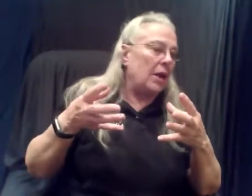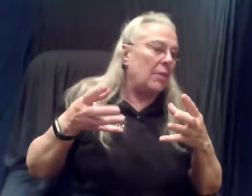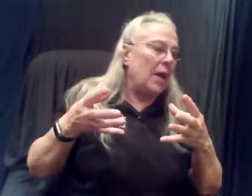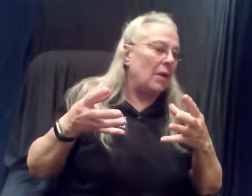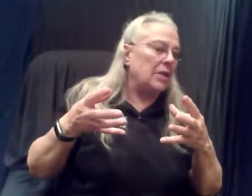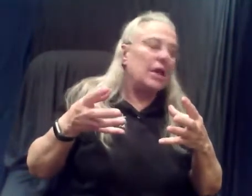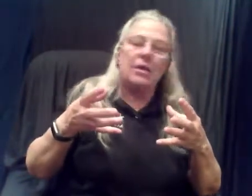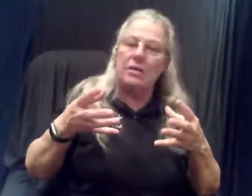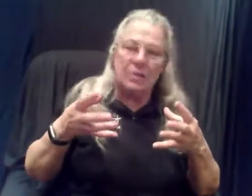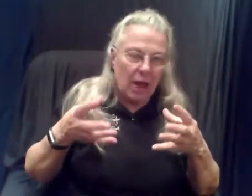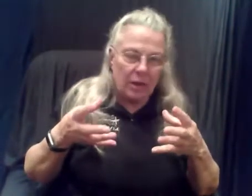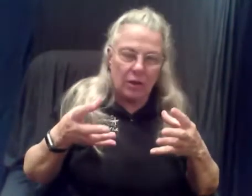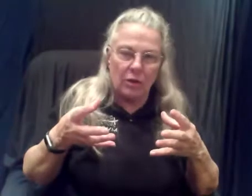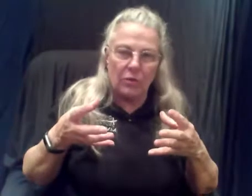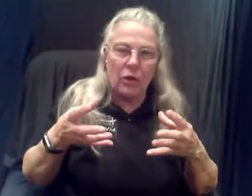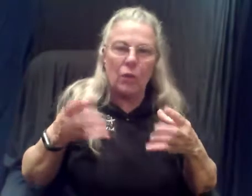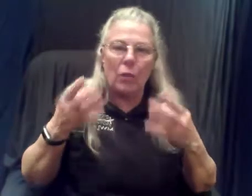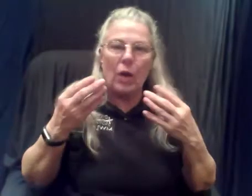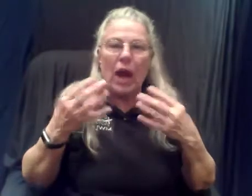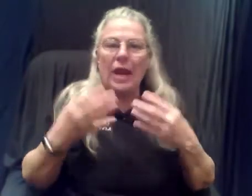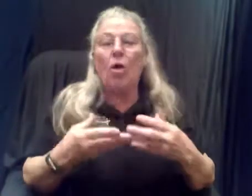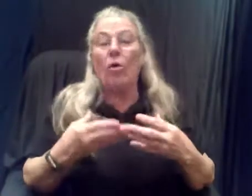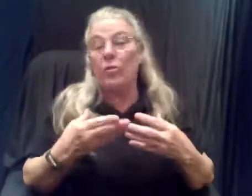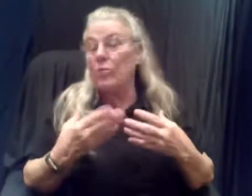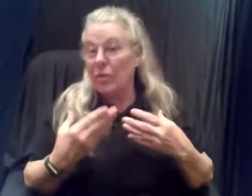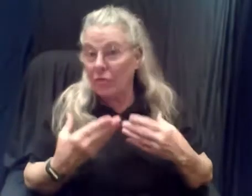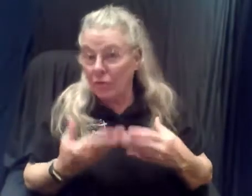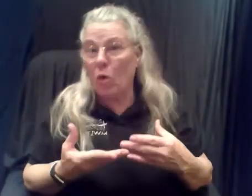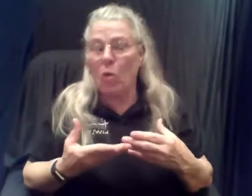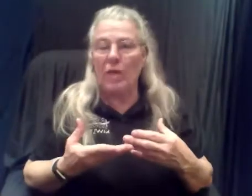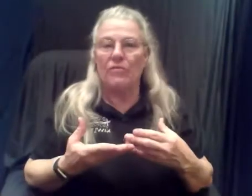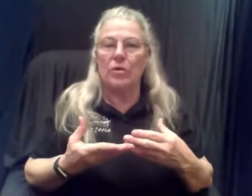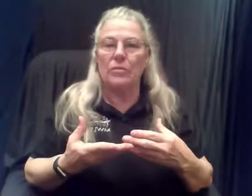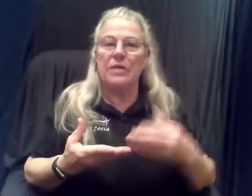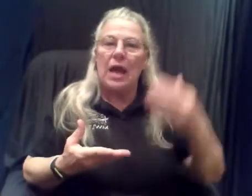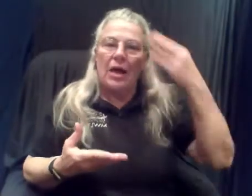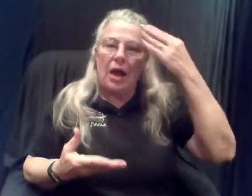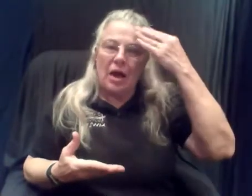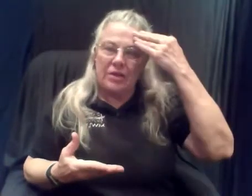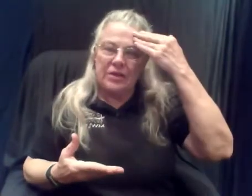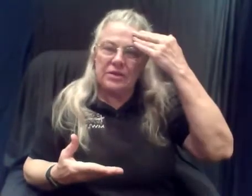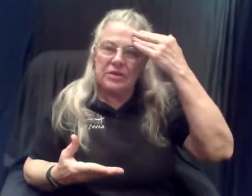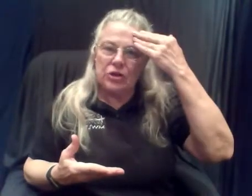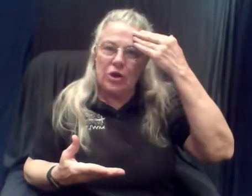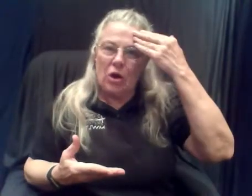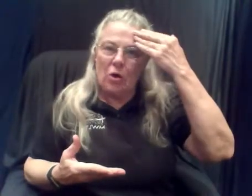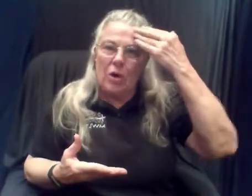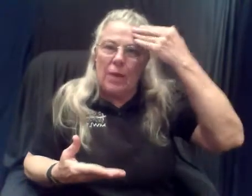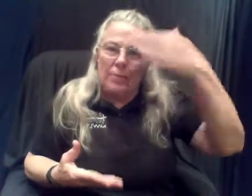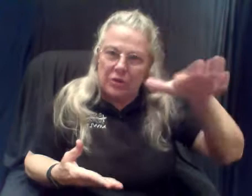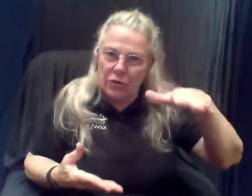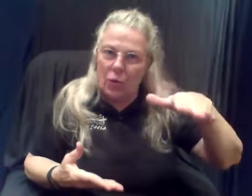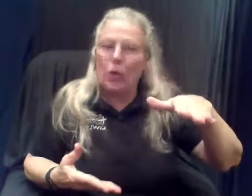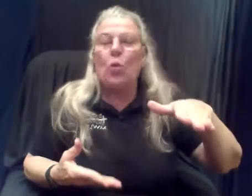about not known, I call them the throwaway verbs. This is to know, but to throw it away